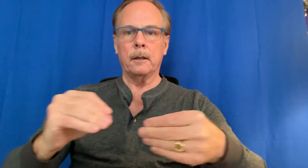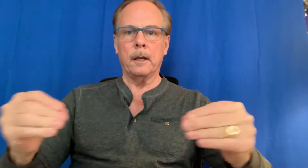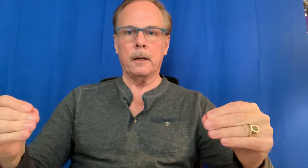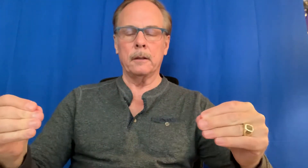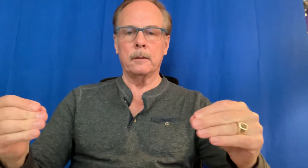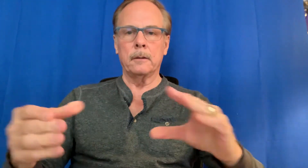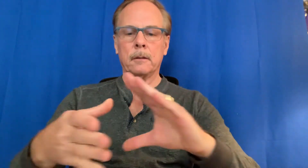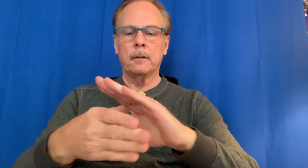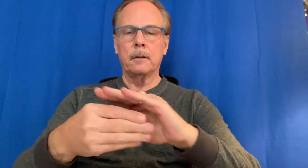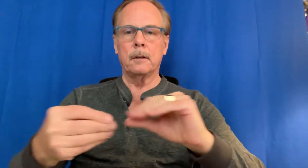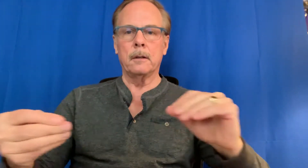that.